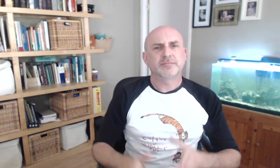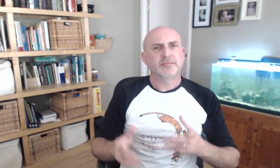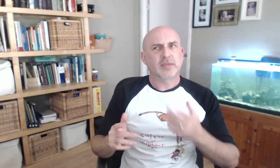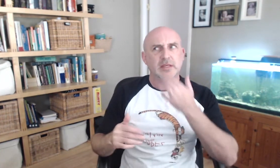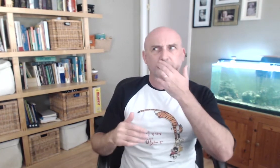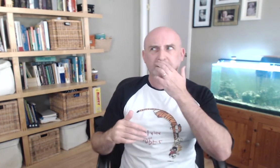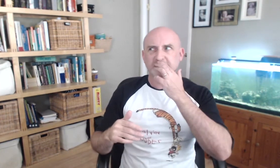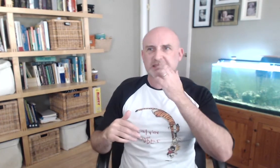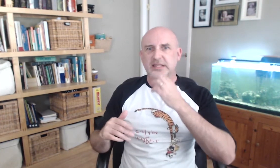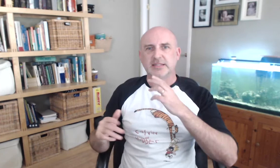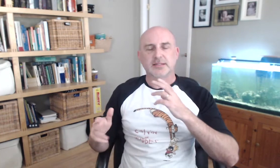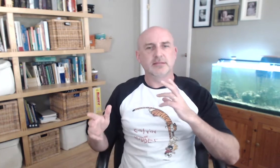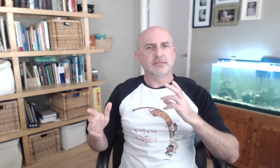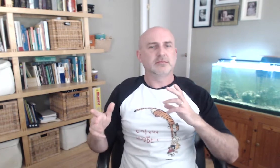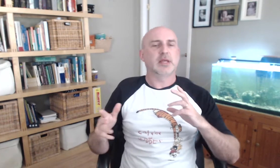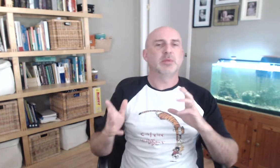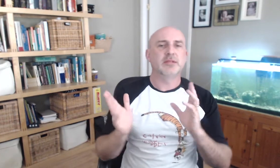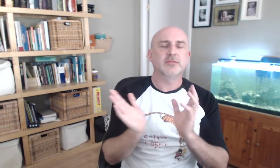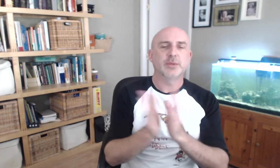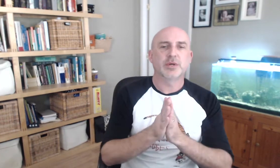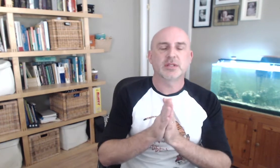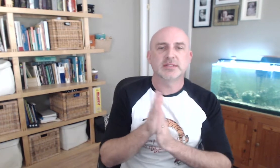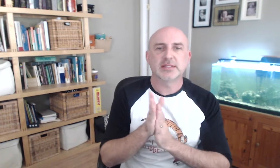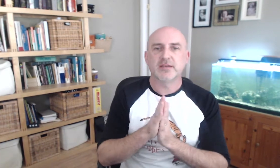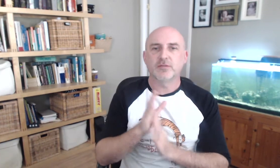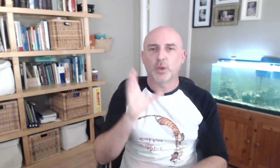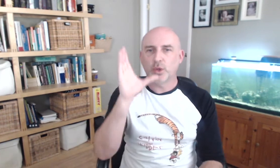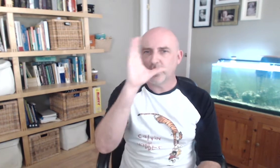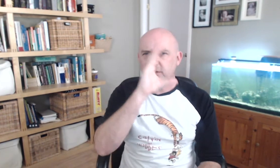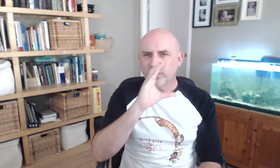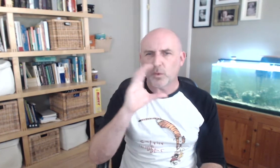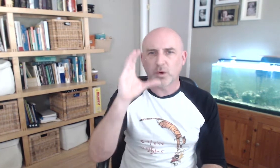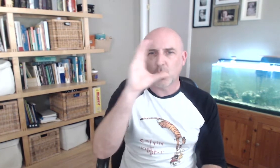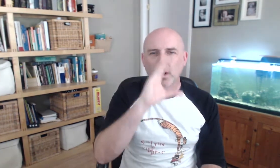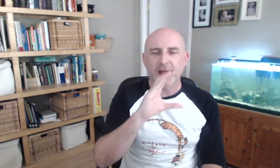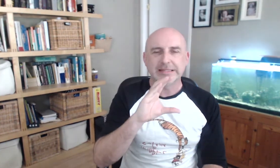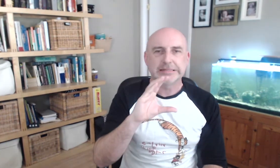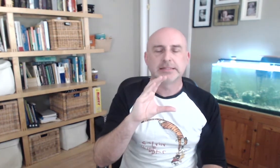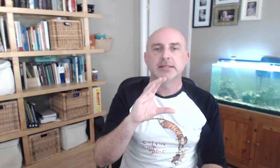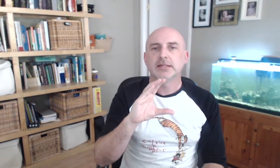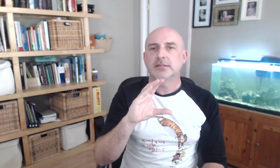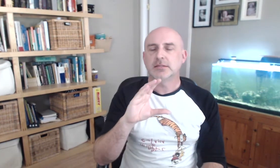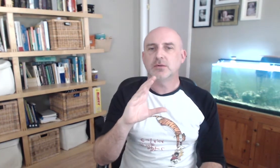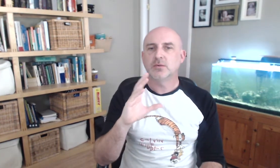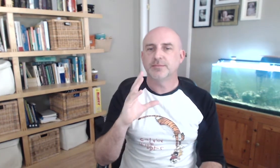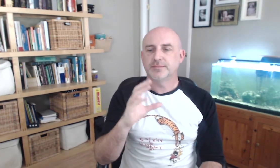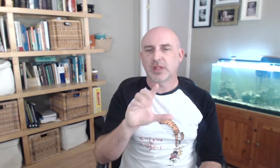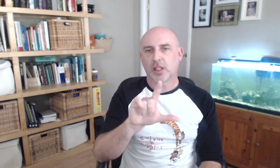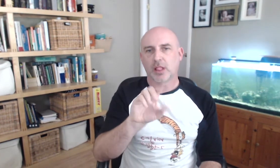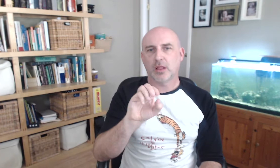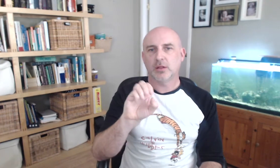In a previous lesson, I believe we worked on the sign for look for or hunt. So